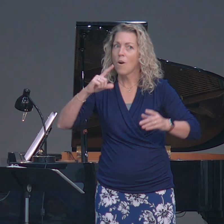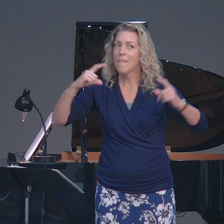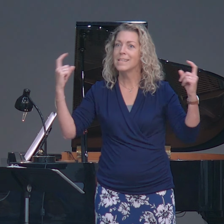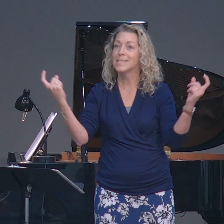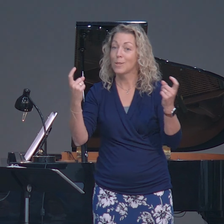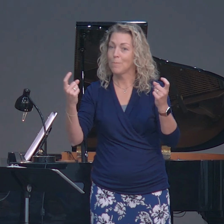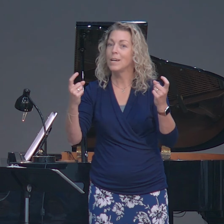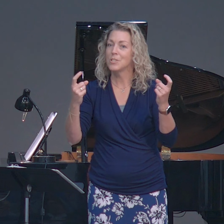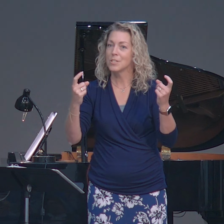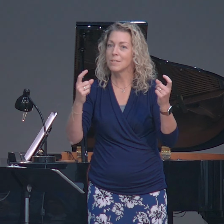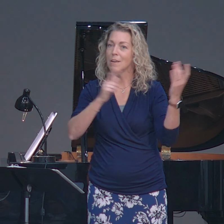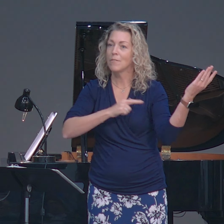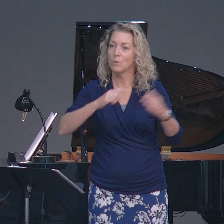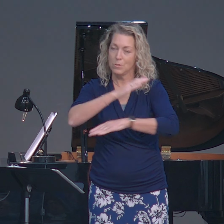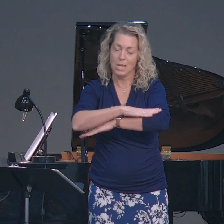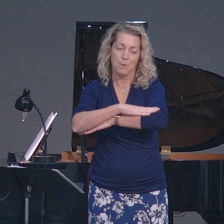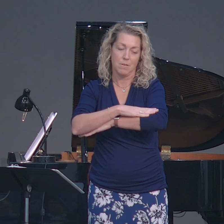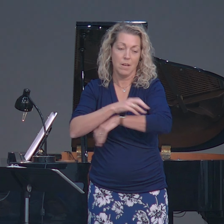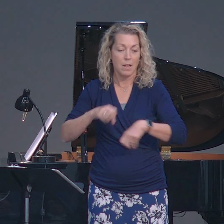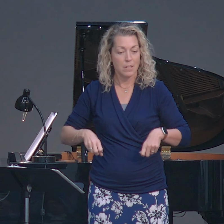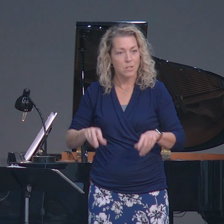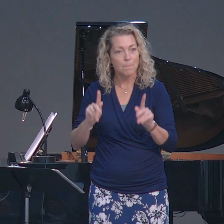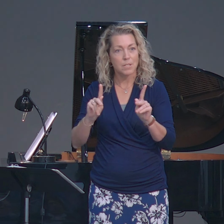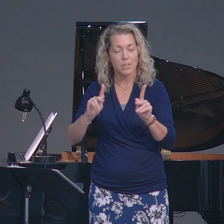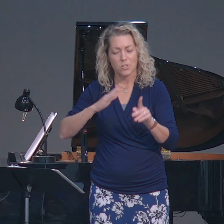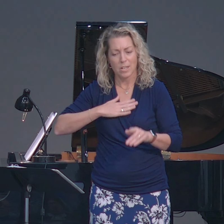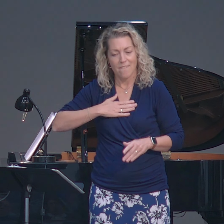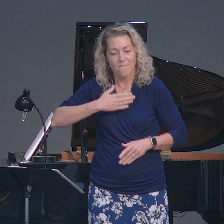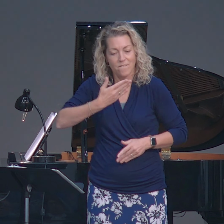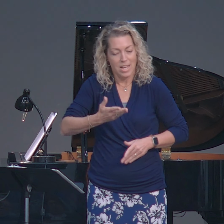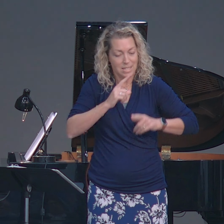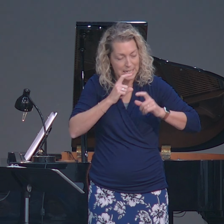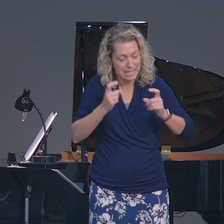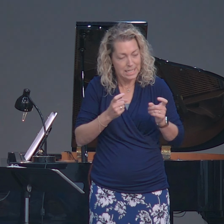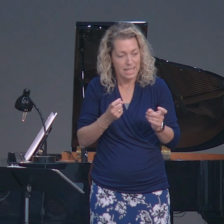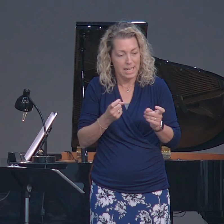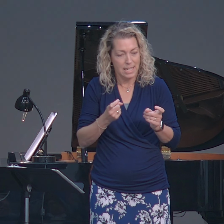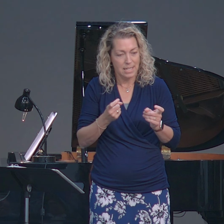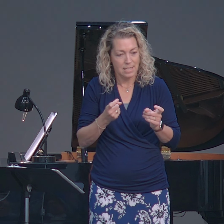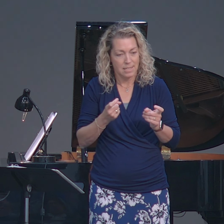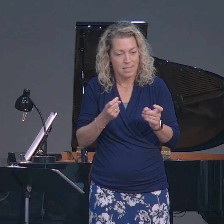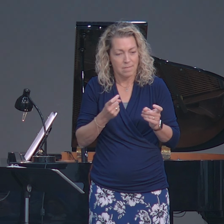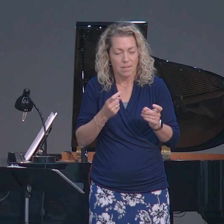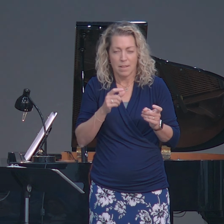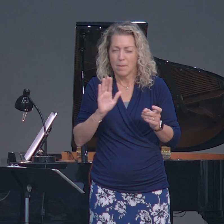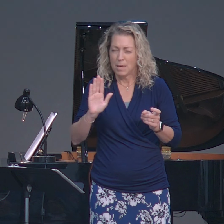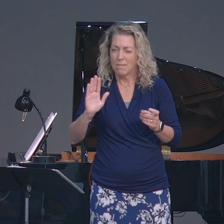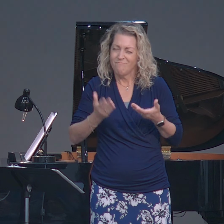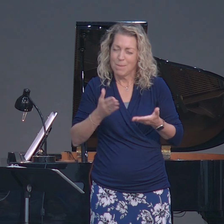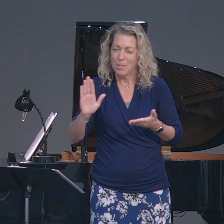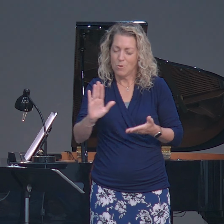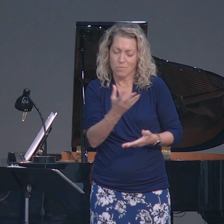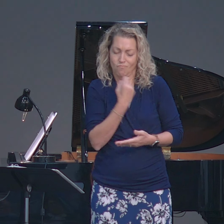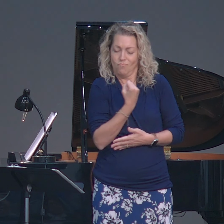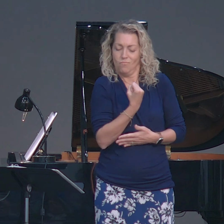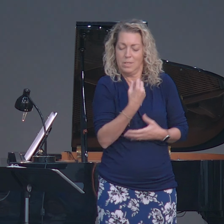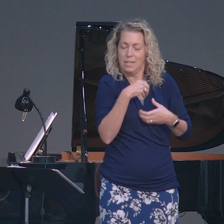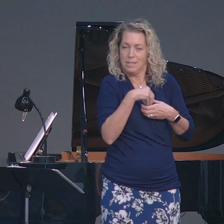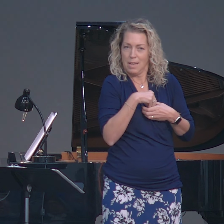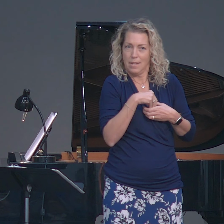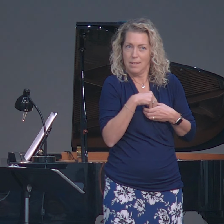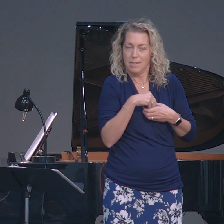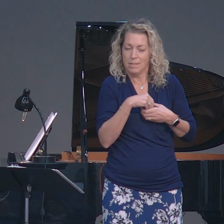communion. This is an opportunity for you to confess any sin that you might be hanging on to this morning. So